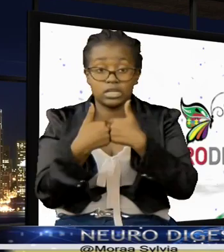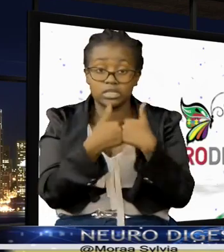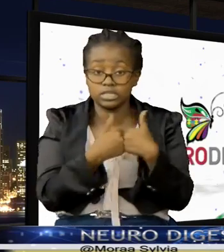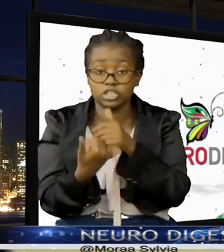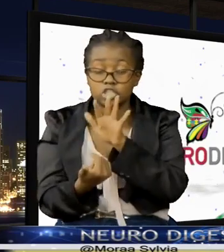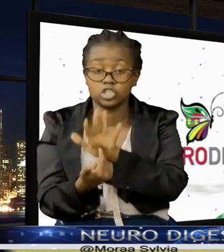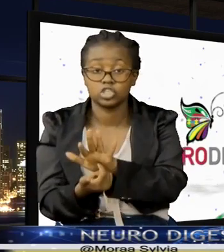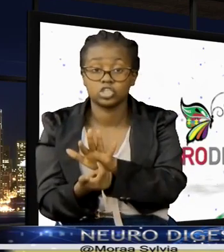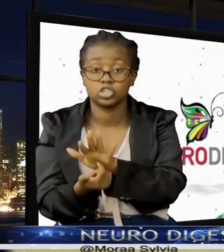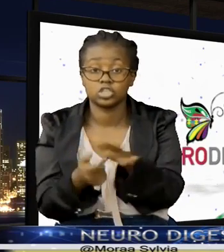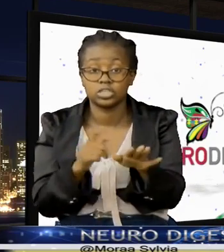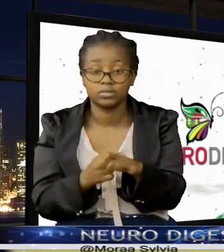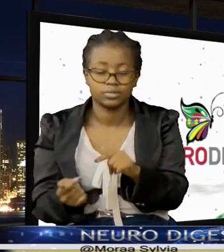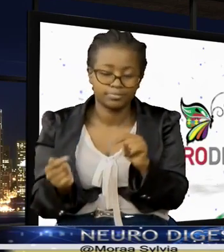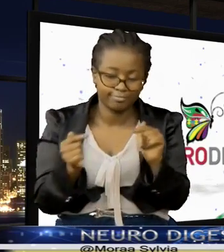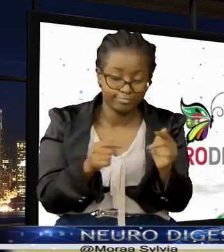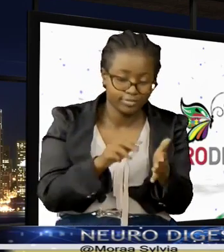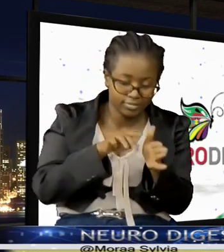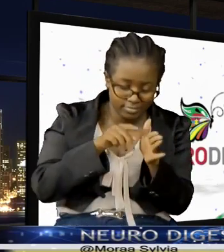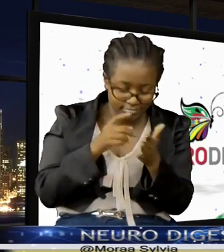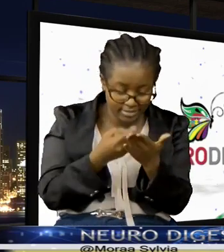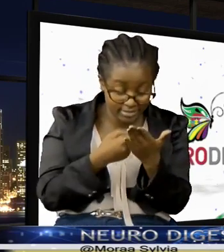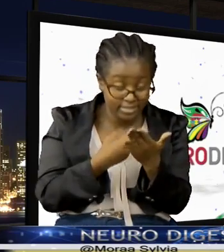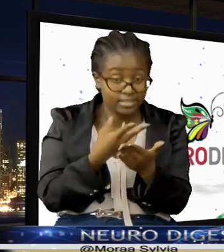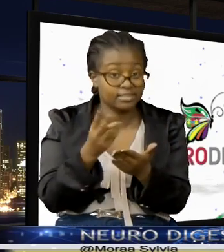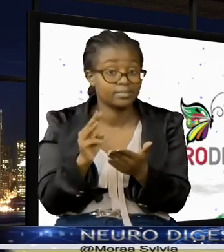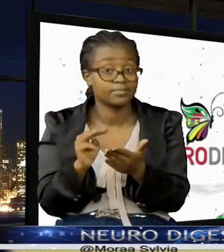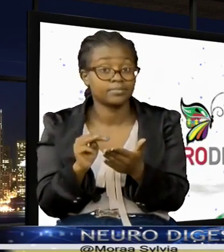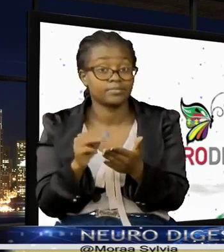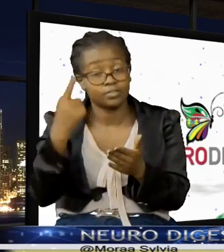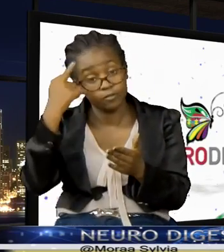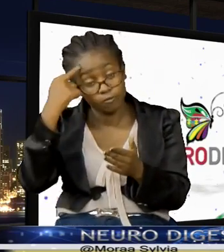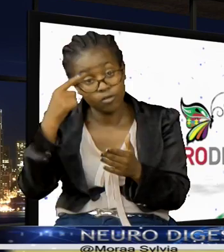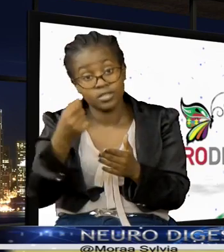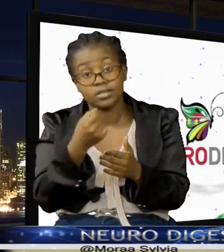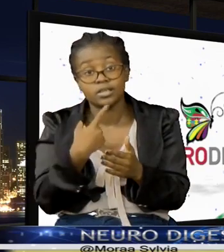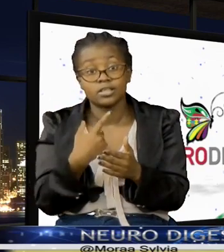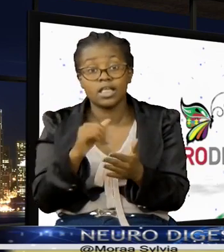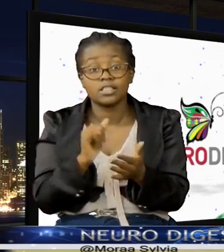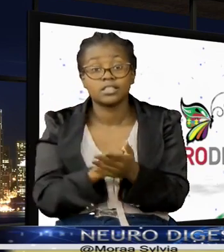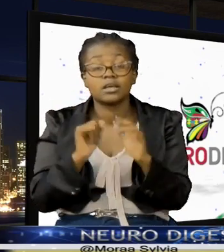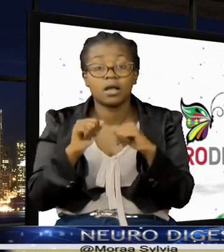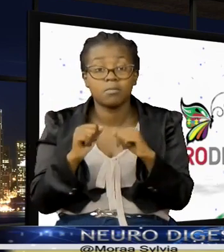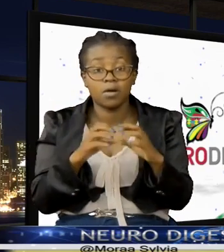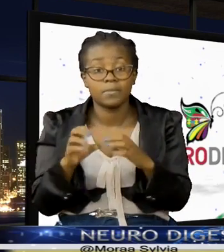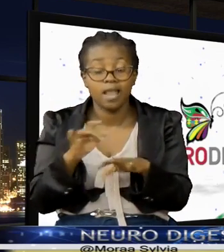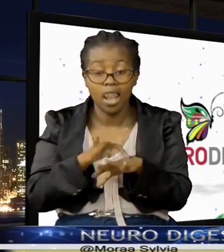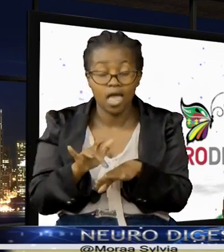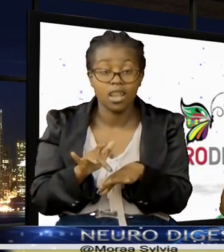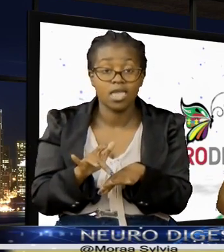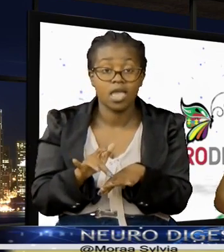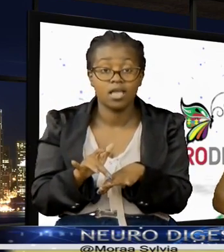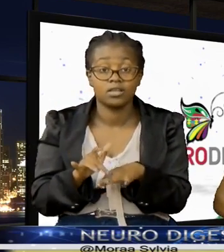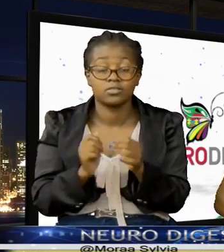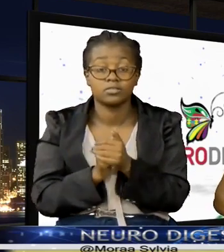appear when we dive deeper into Down syndrome. But for the diagnosis, that can be done pretty early, as